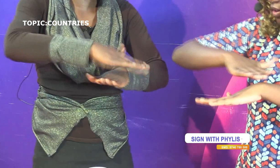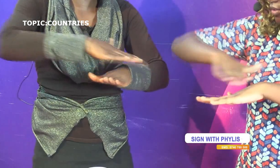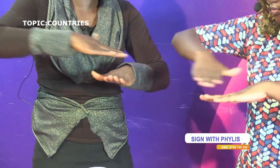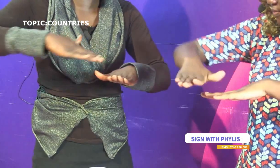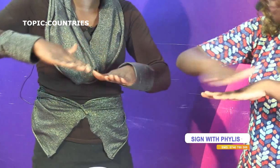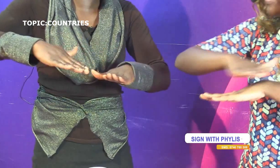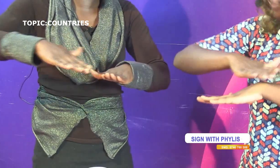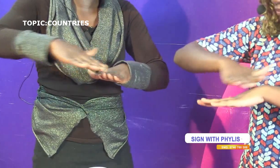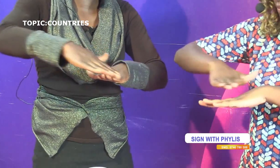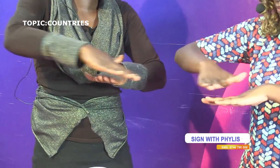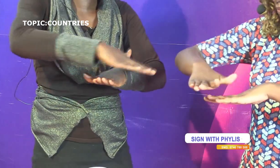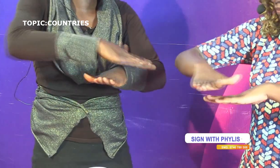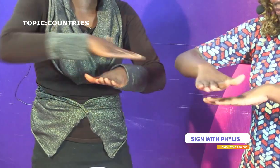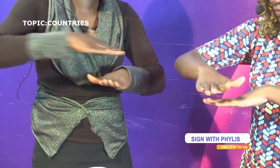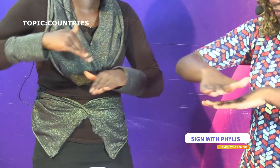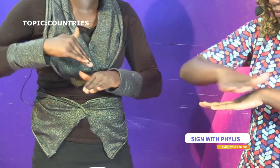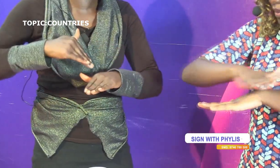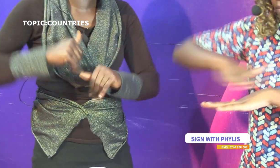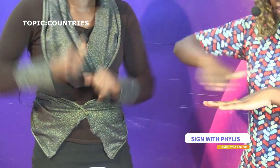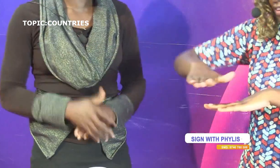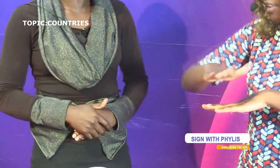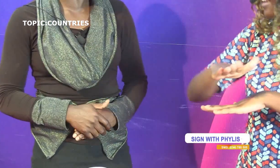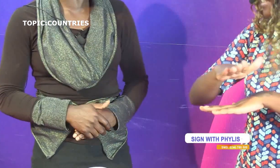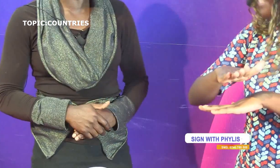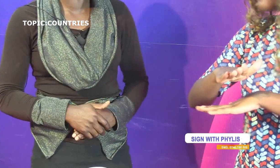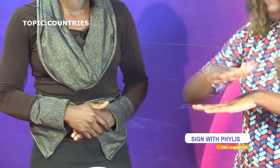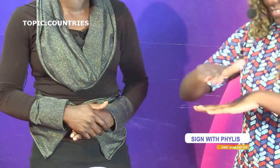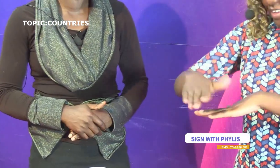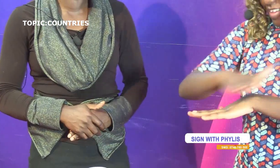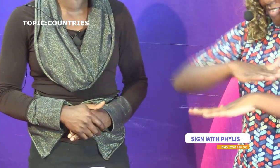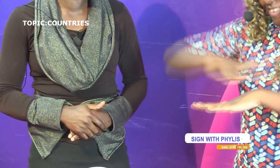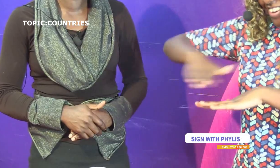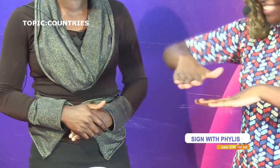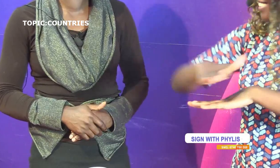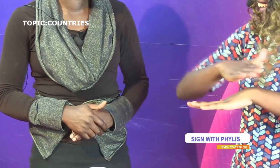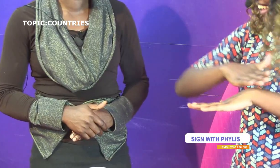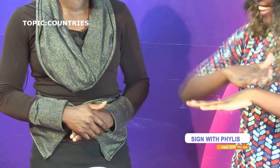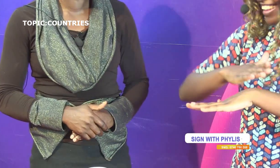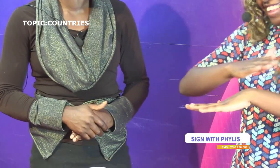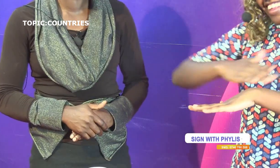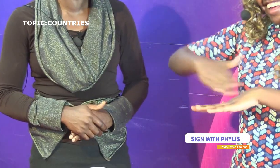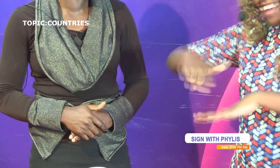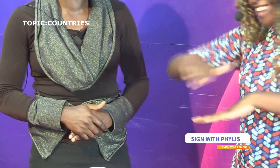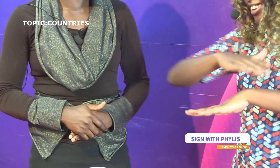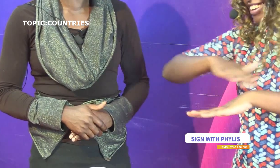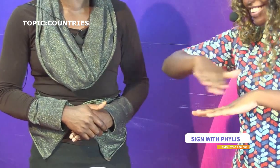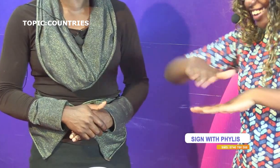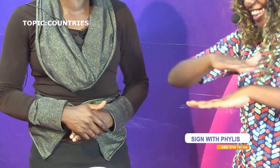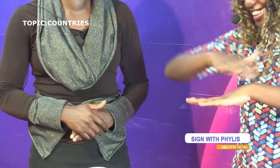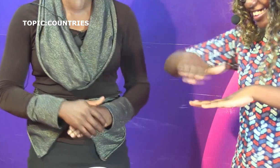Peninsula like this. Peninsula. Make it like that. Peninsula. Wow. Hi, Peninsula. This is